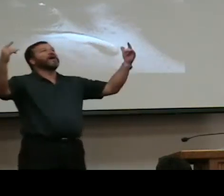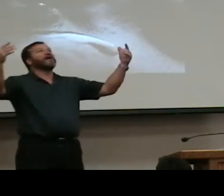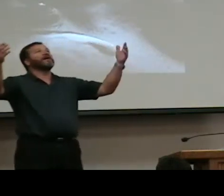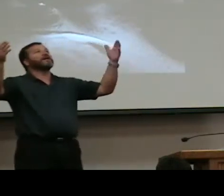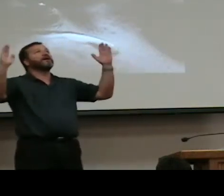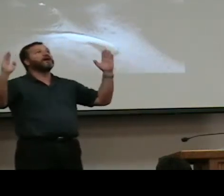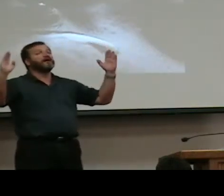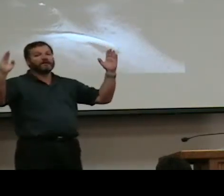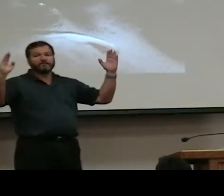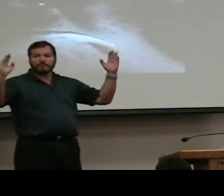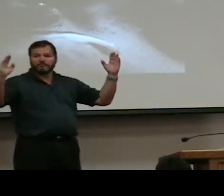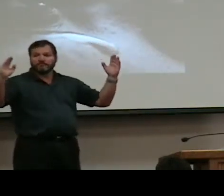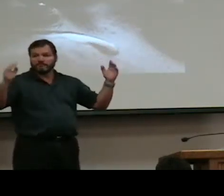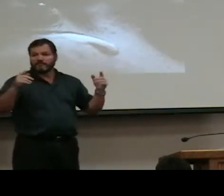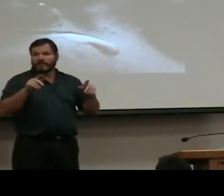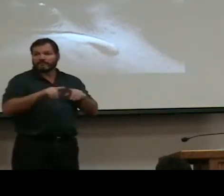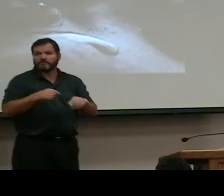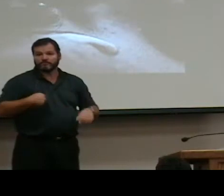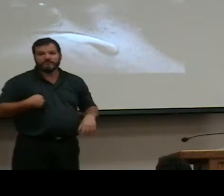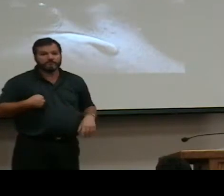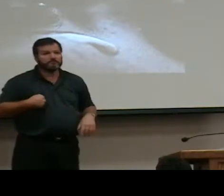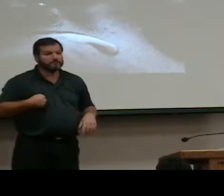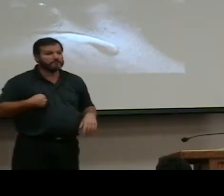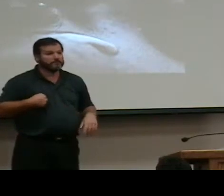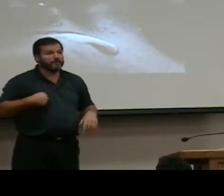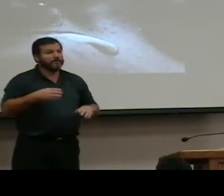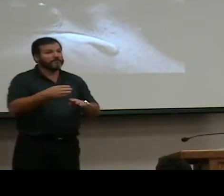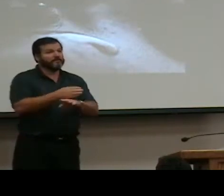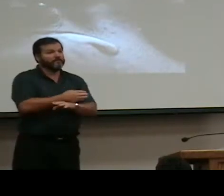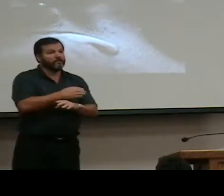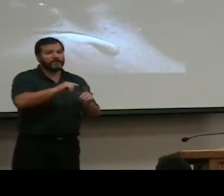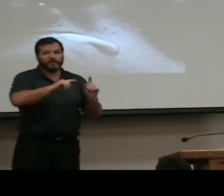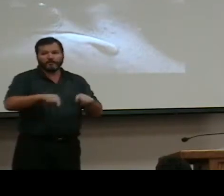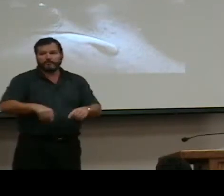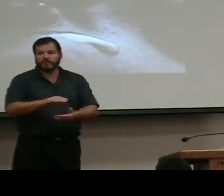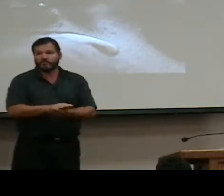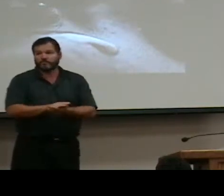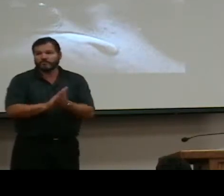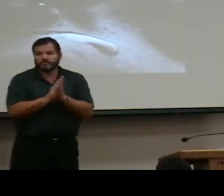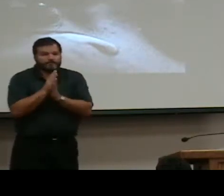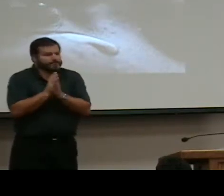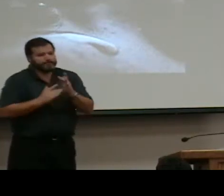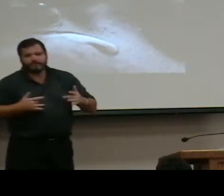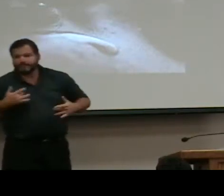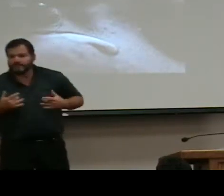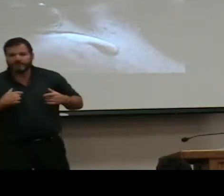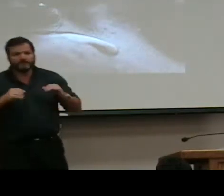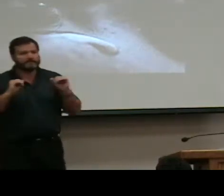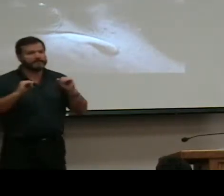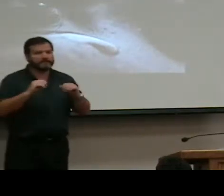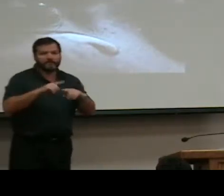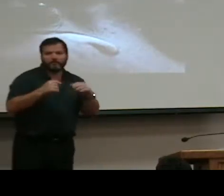Why, we asked to God. Why is this happening to me? That's what happened to me before I came to school.